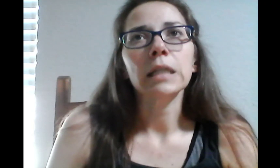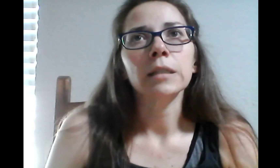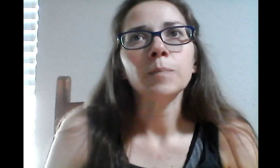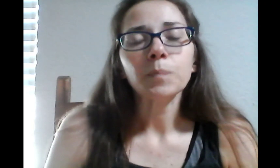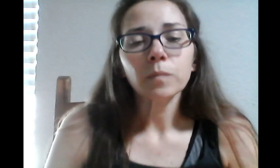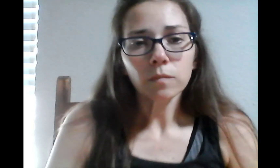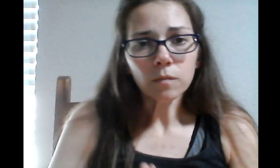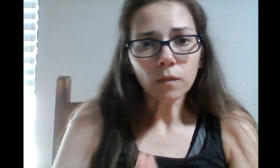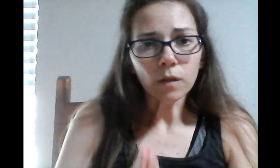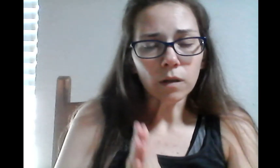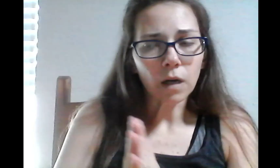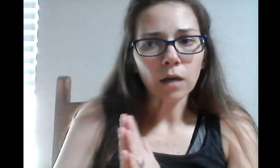in